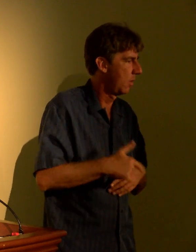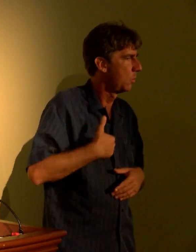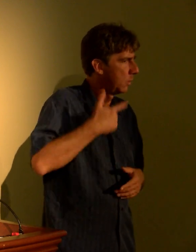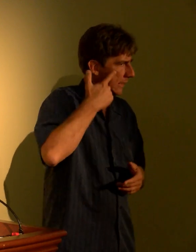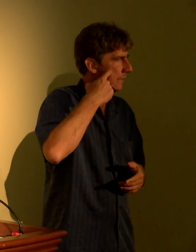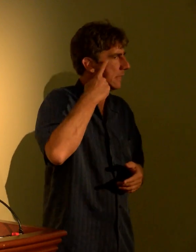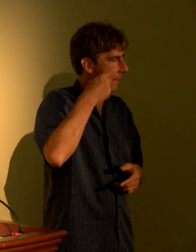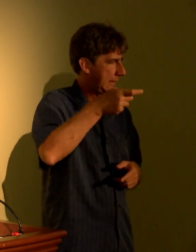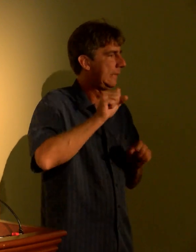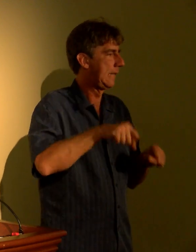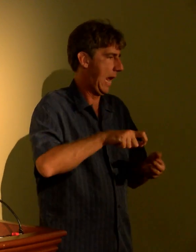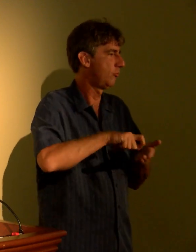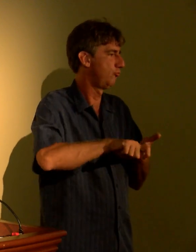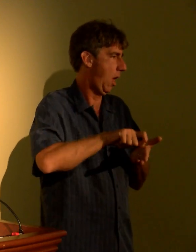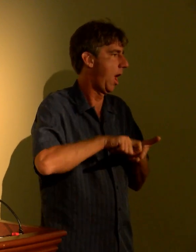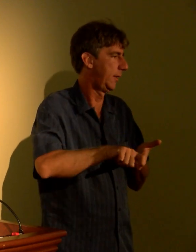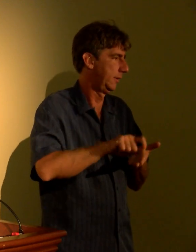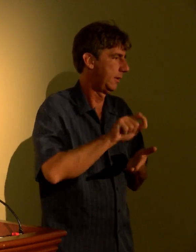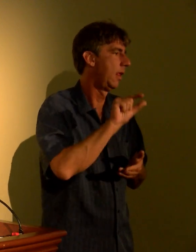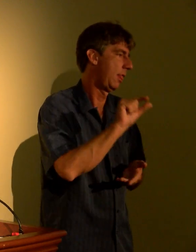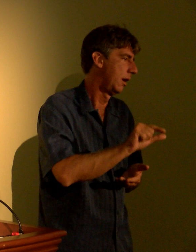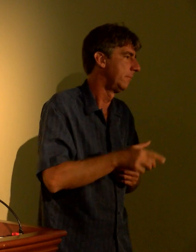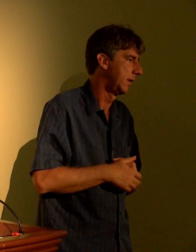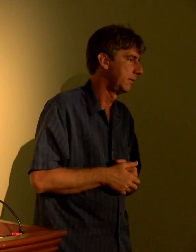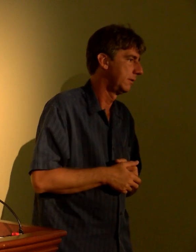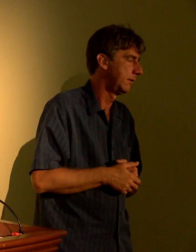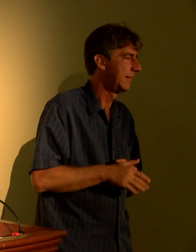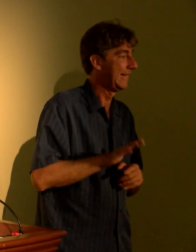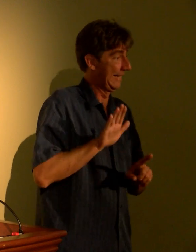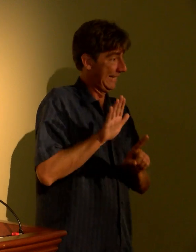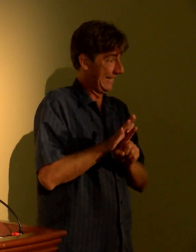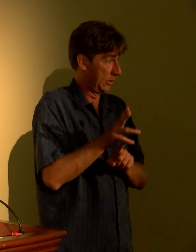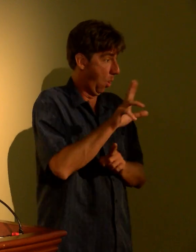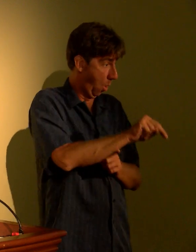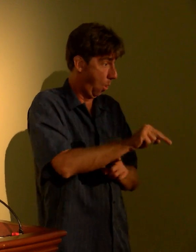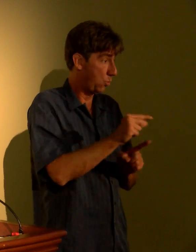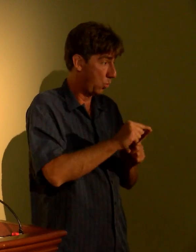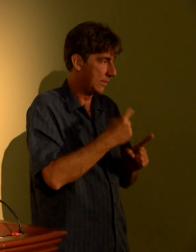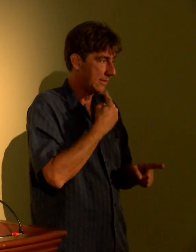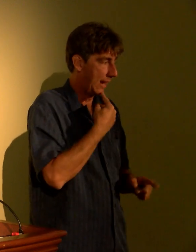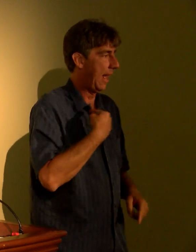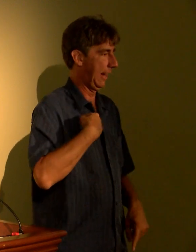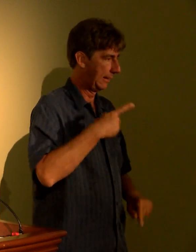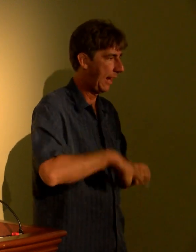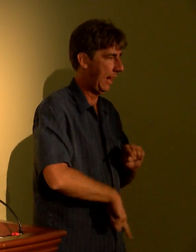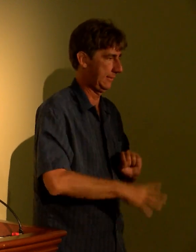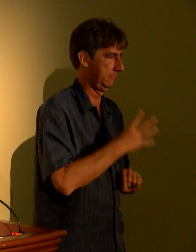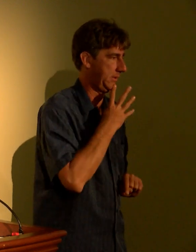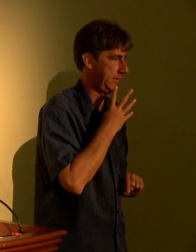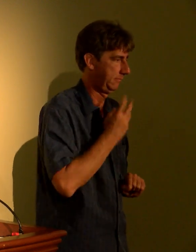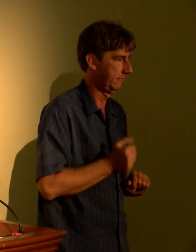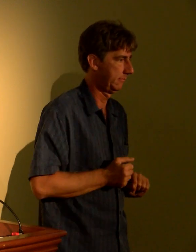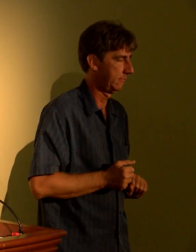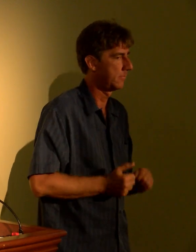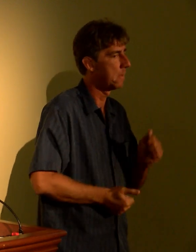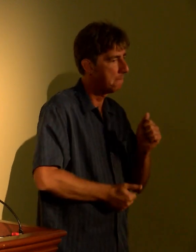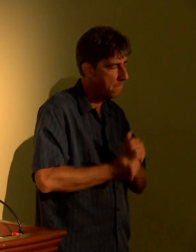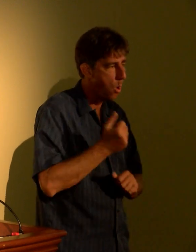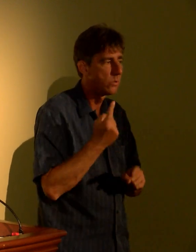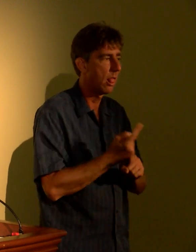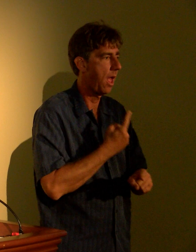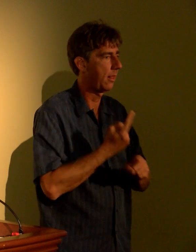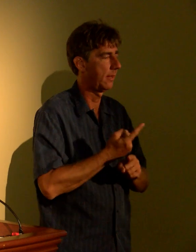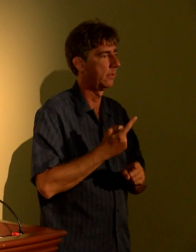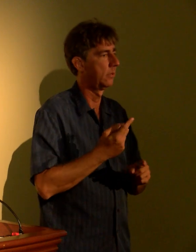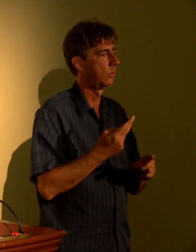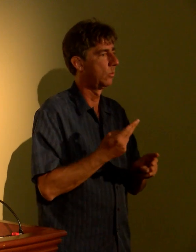write a little. We do know from his own words that he couldn't speak. He very likely communicated with his family by the